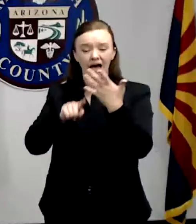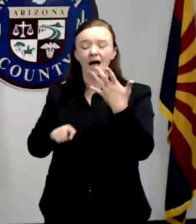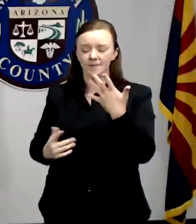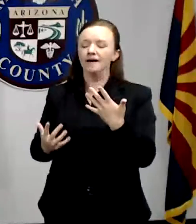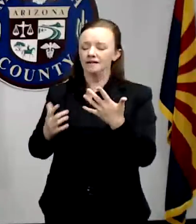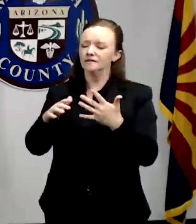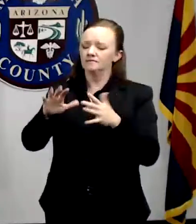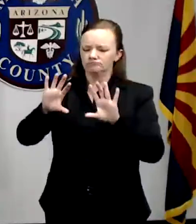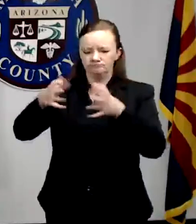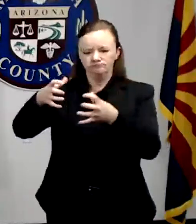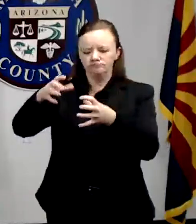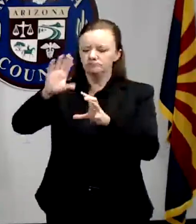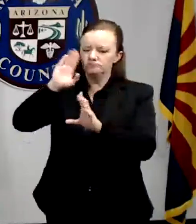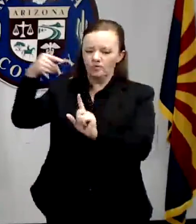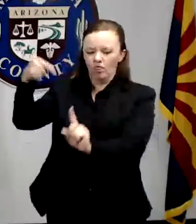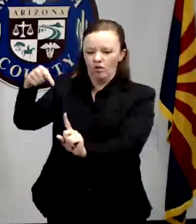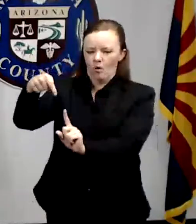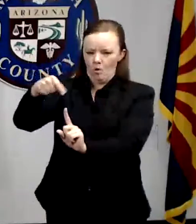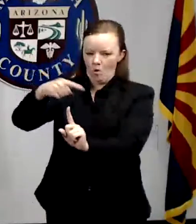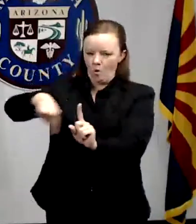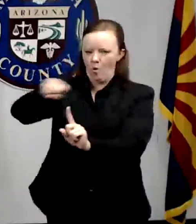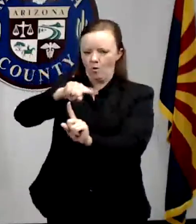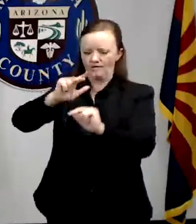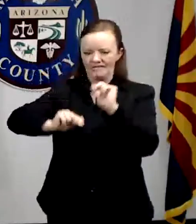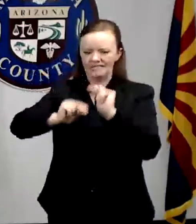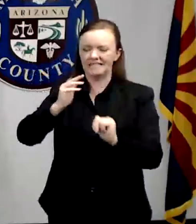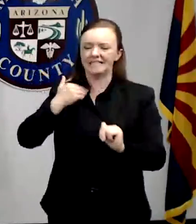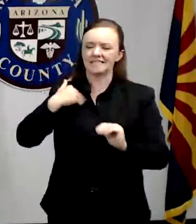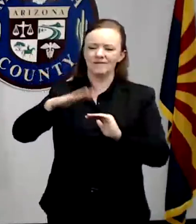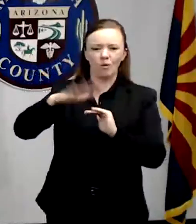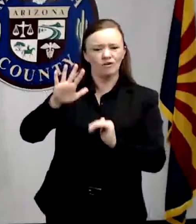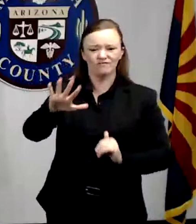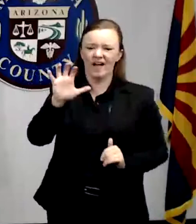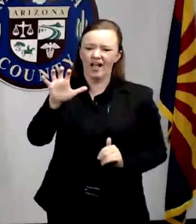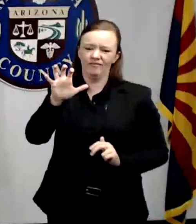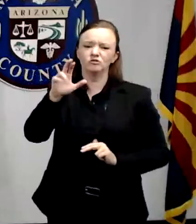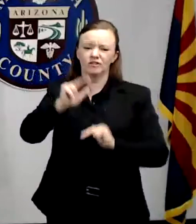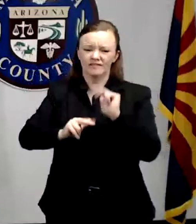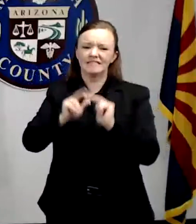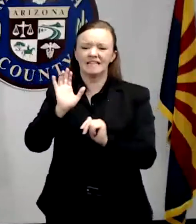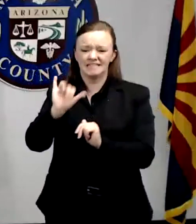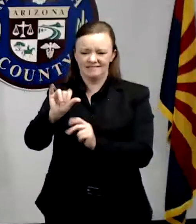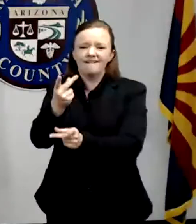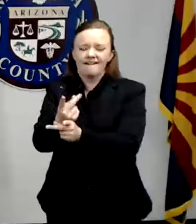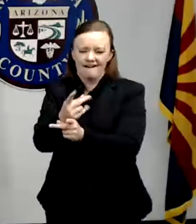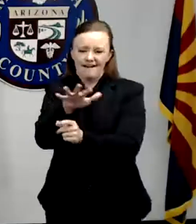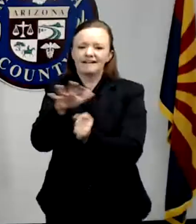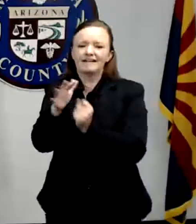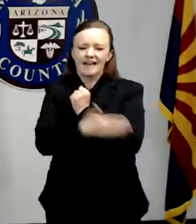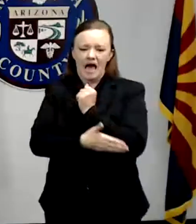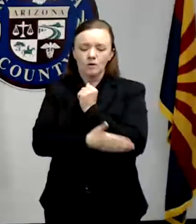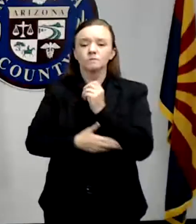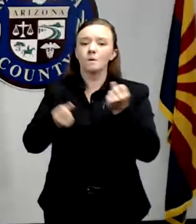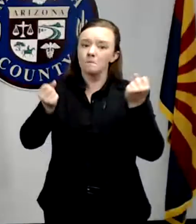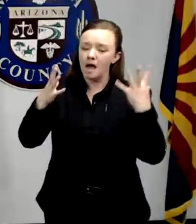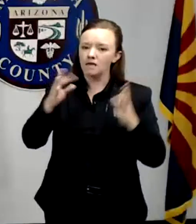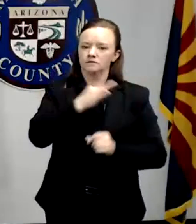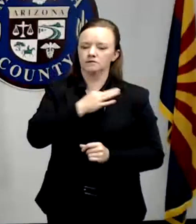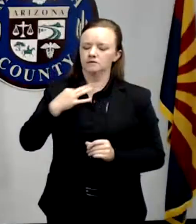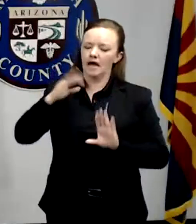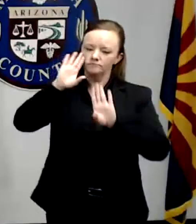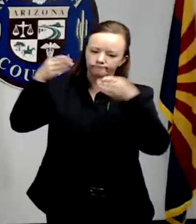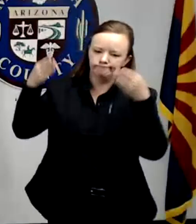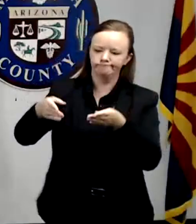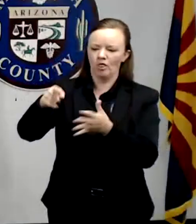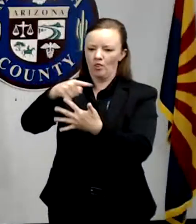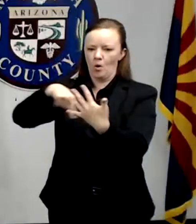facilities. There are far more than 500 of these in the county, so we have an incredible amount of staff time dedicated to just these facilities